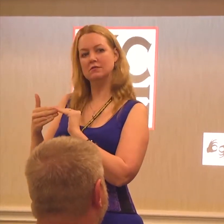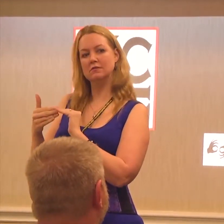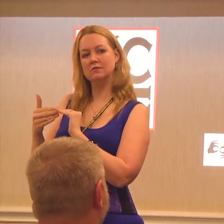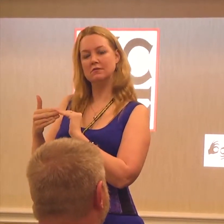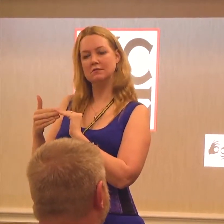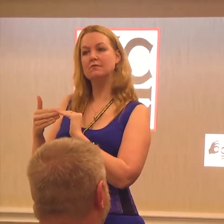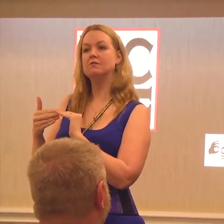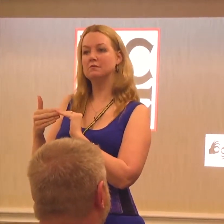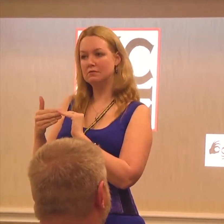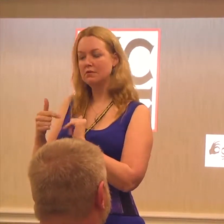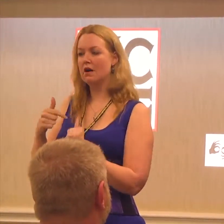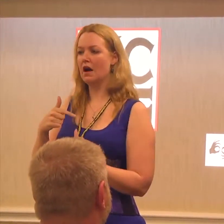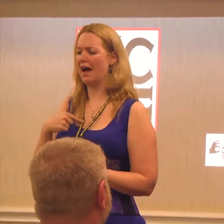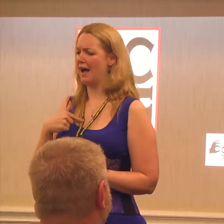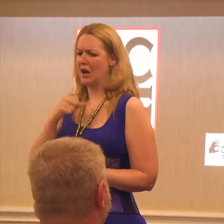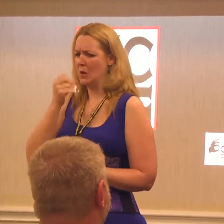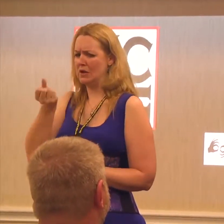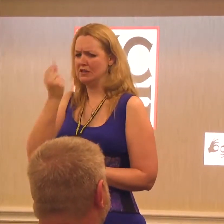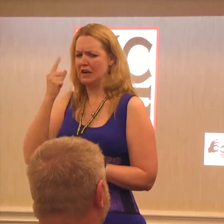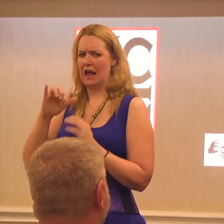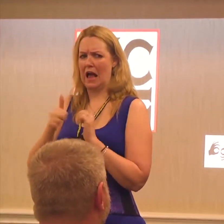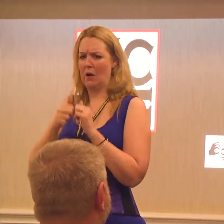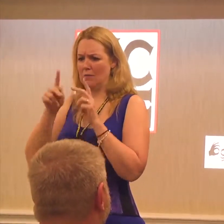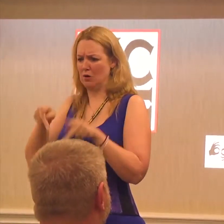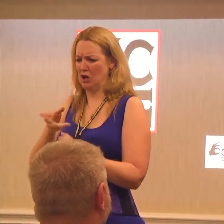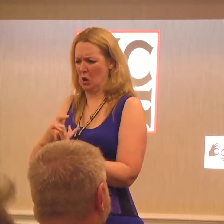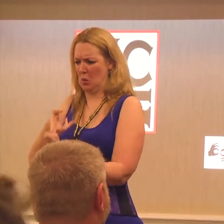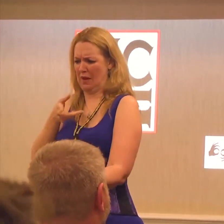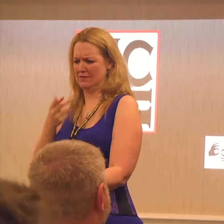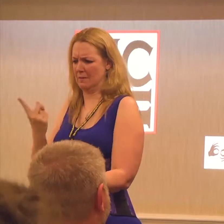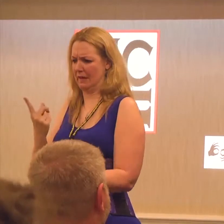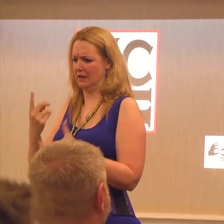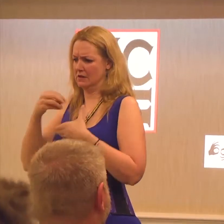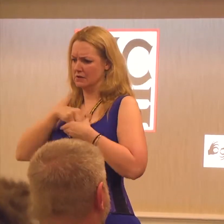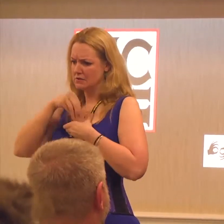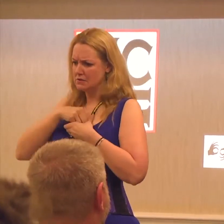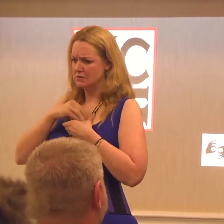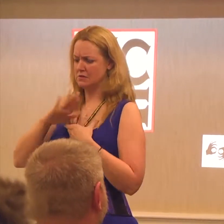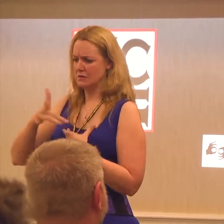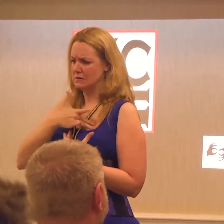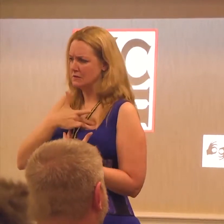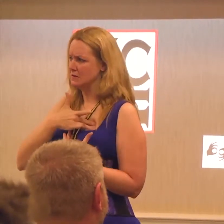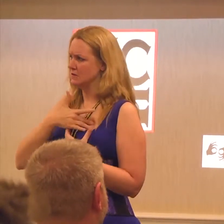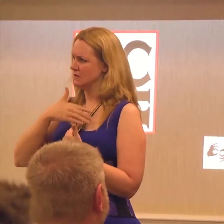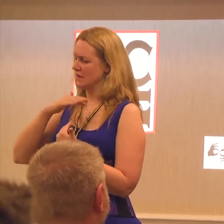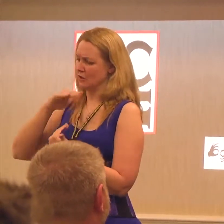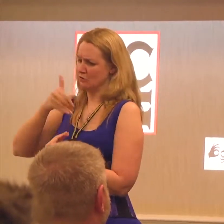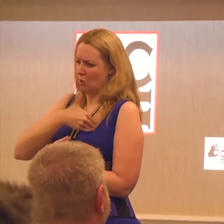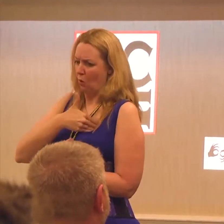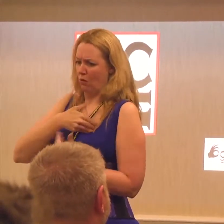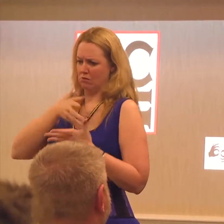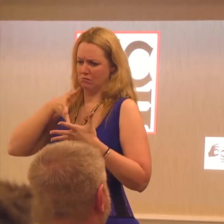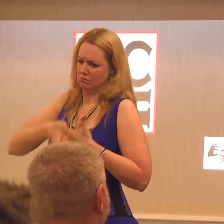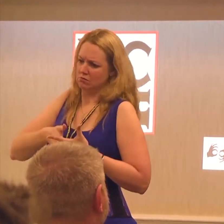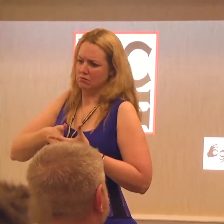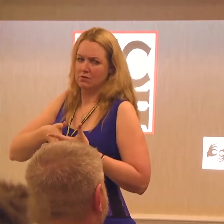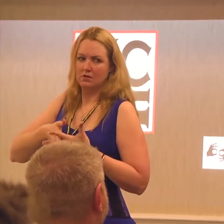I, to this day, fail to see how any person can quit something that's ingrained into their soul and into their personal being.